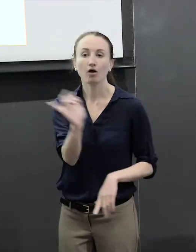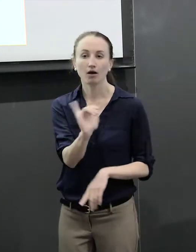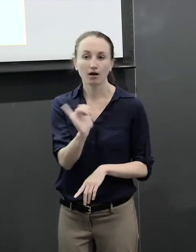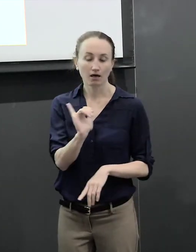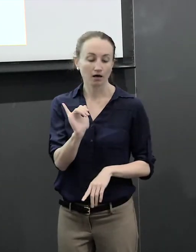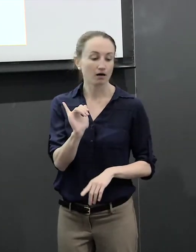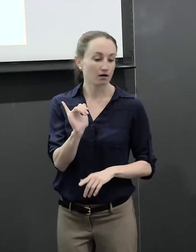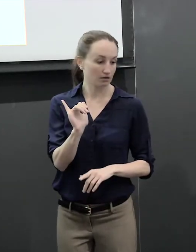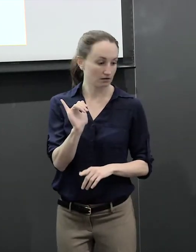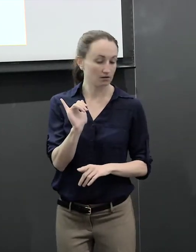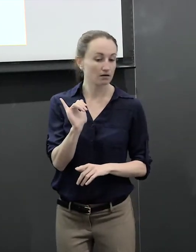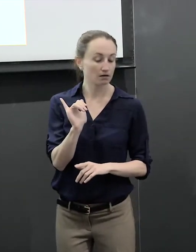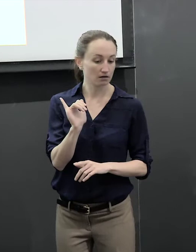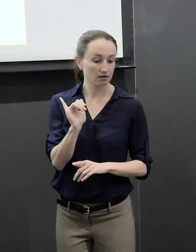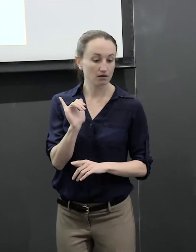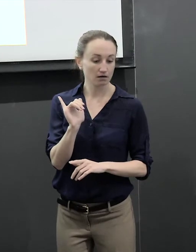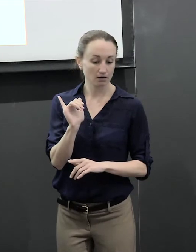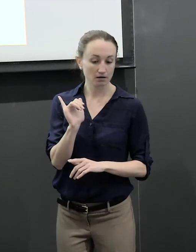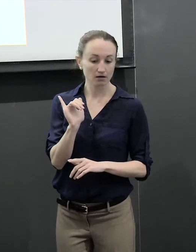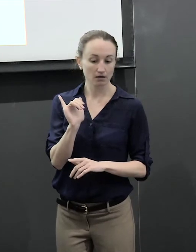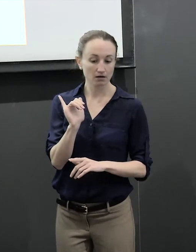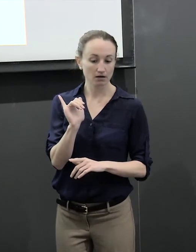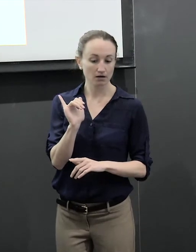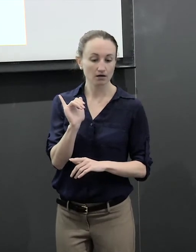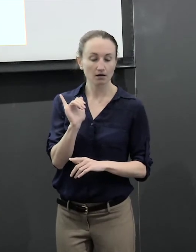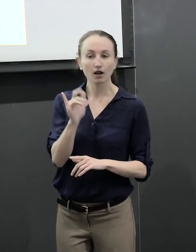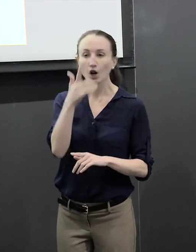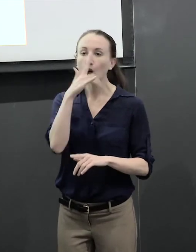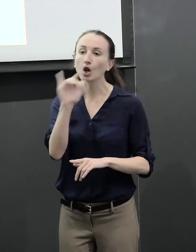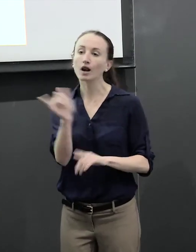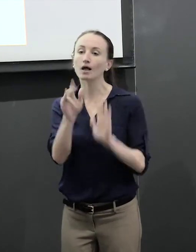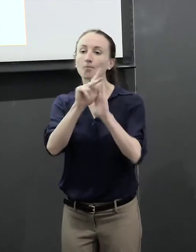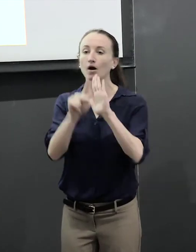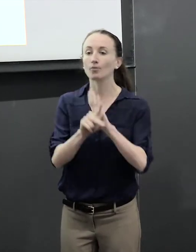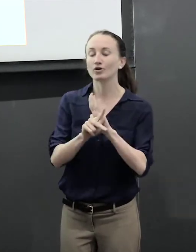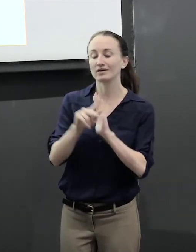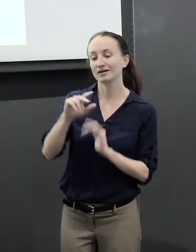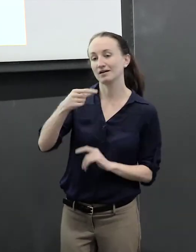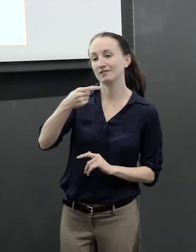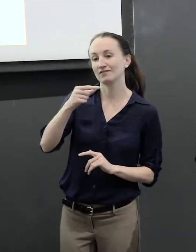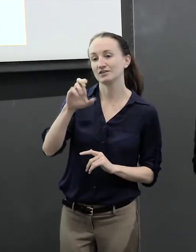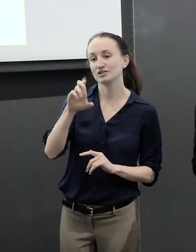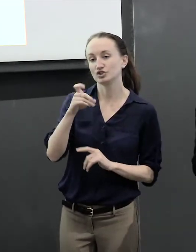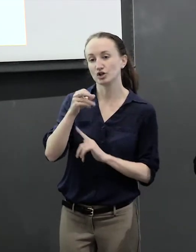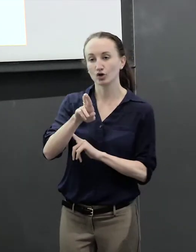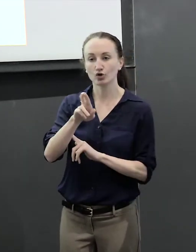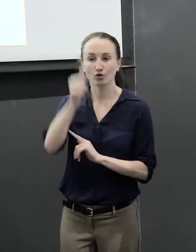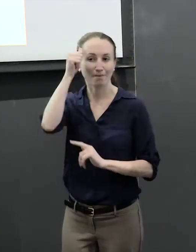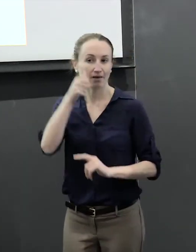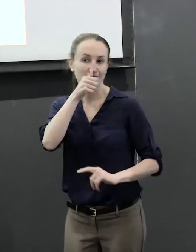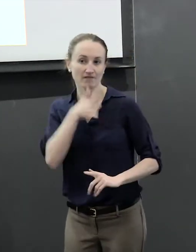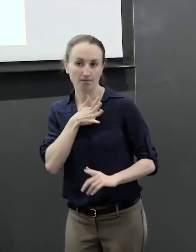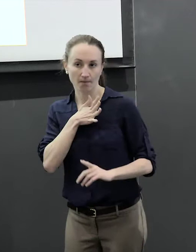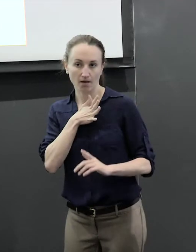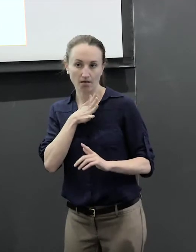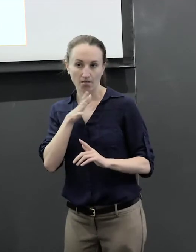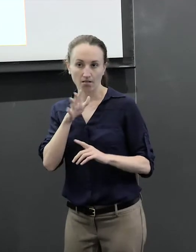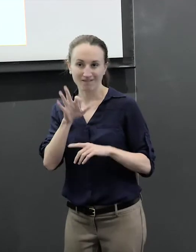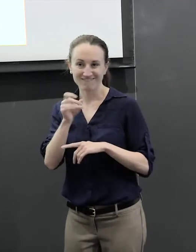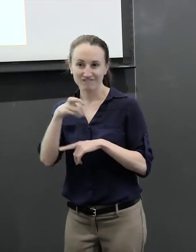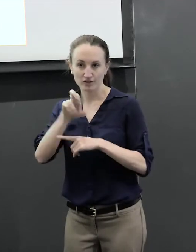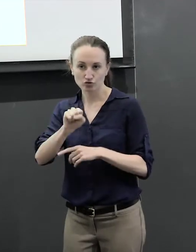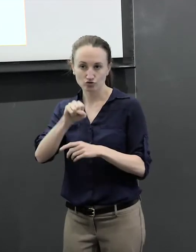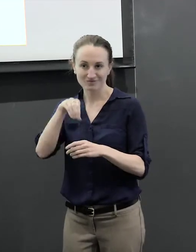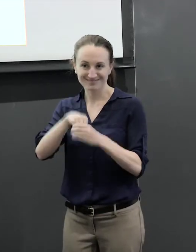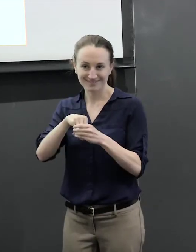crucial ways, a property of gender features in English. In fact, it resembles gender features